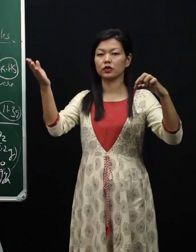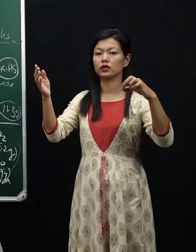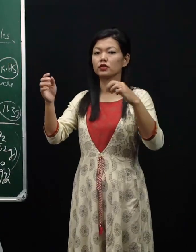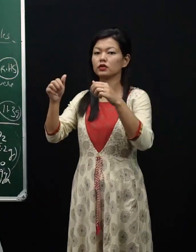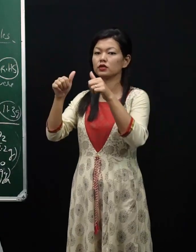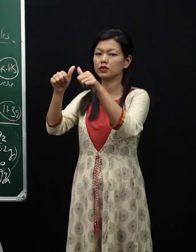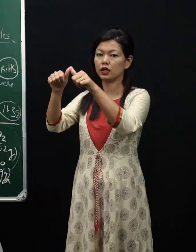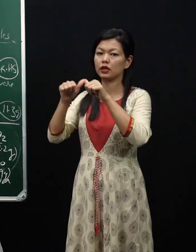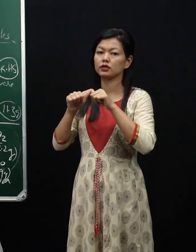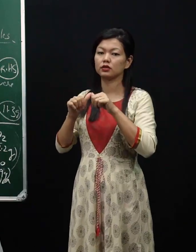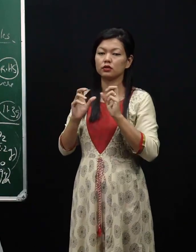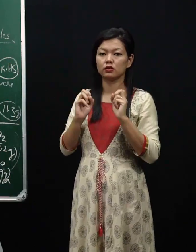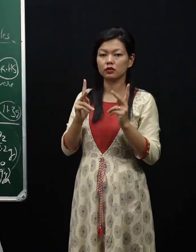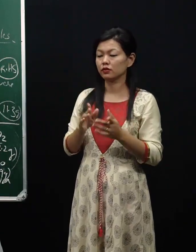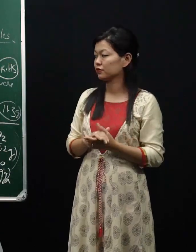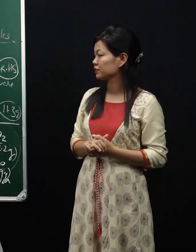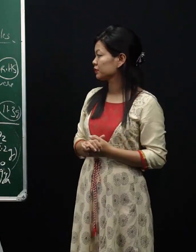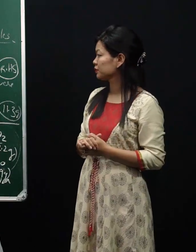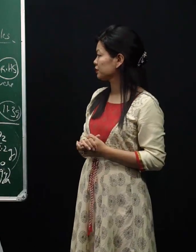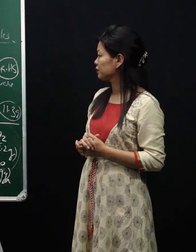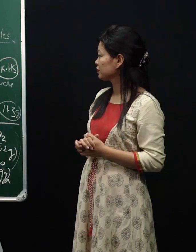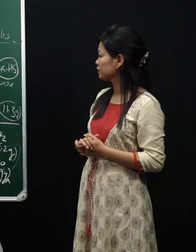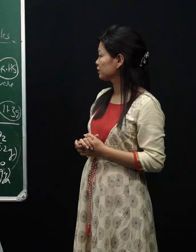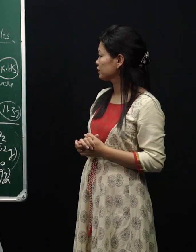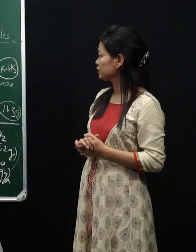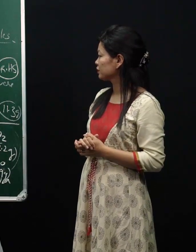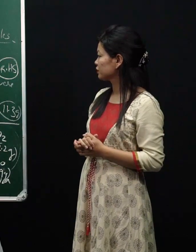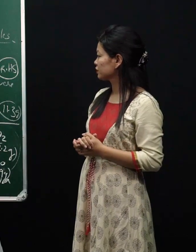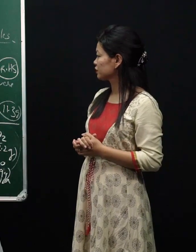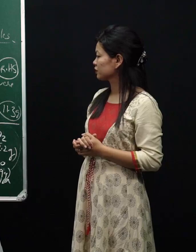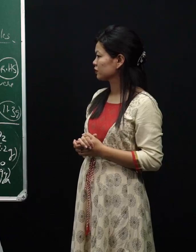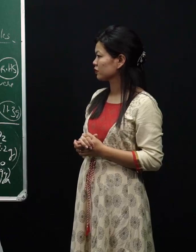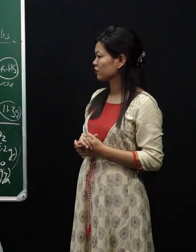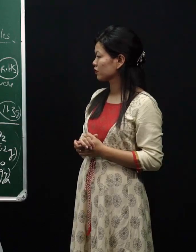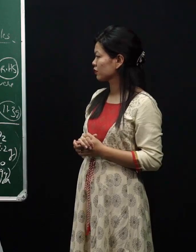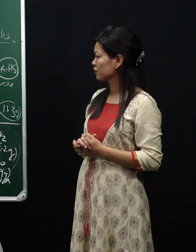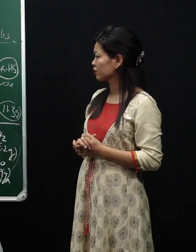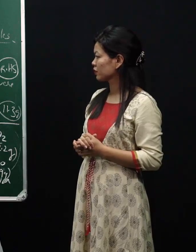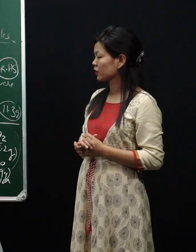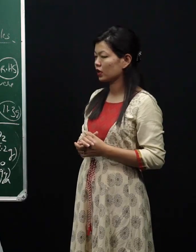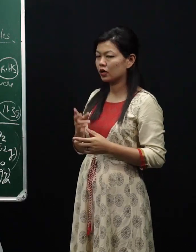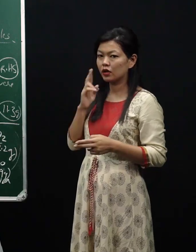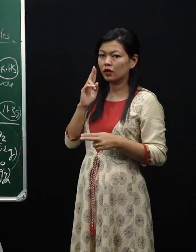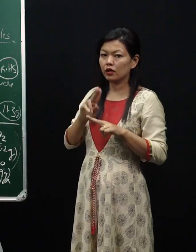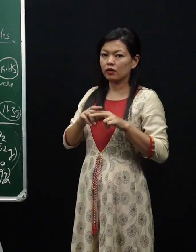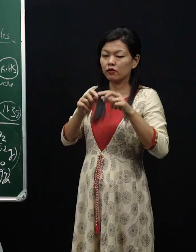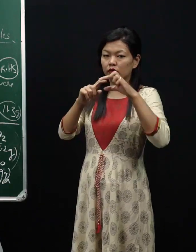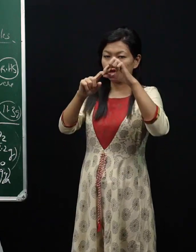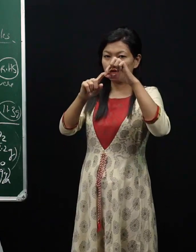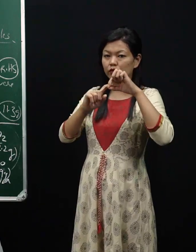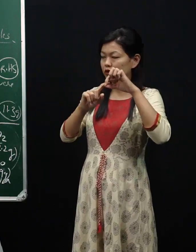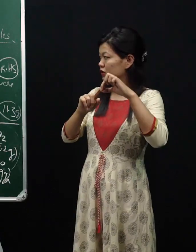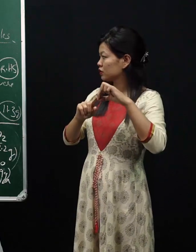okay? And something, if this react with this, if you get some questions like, see here,